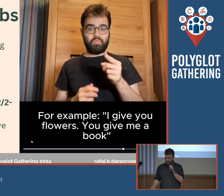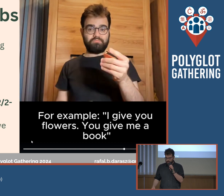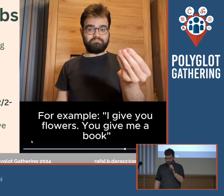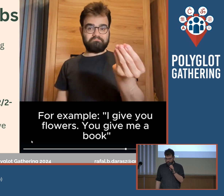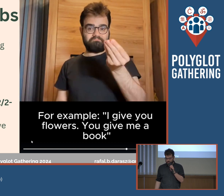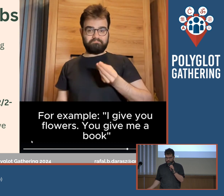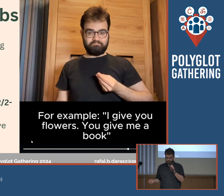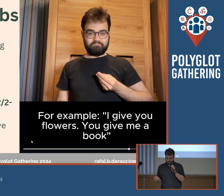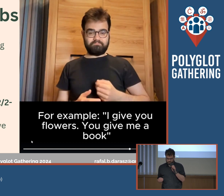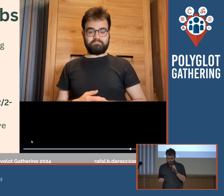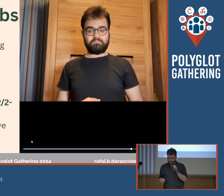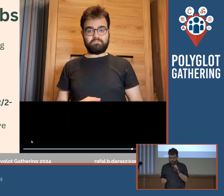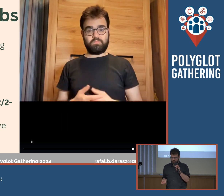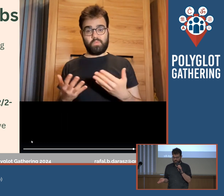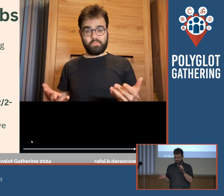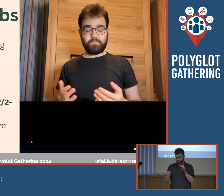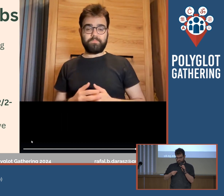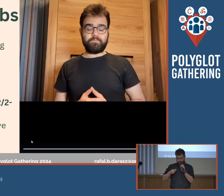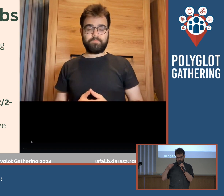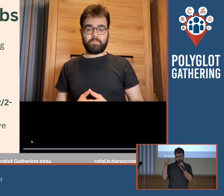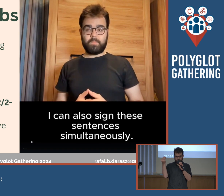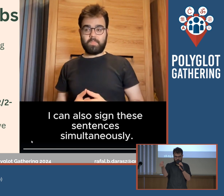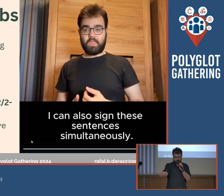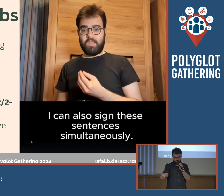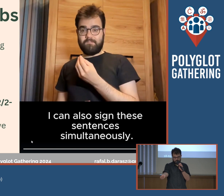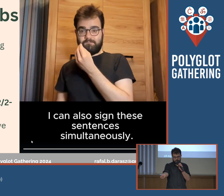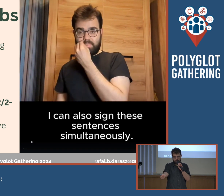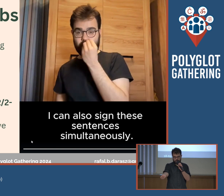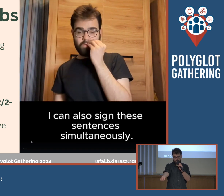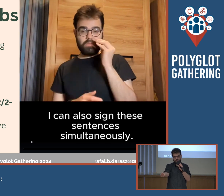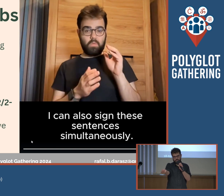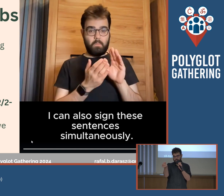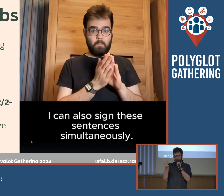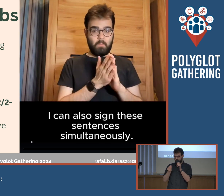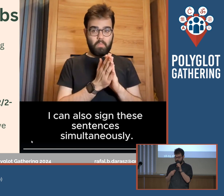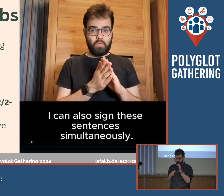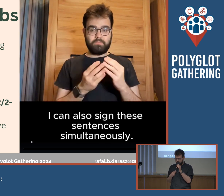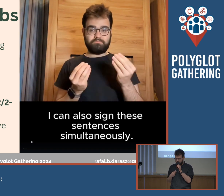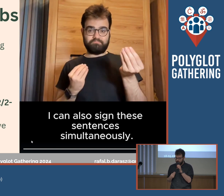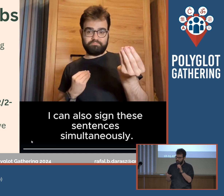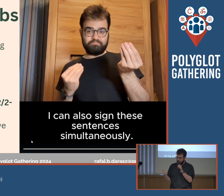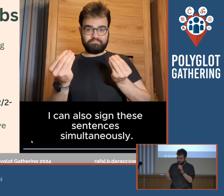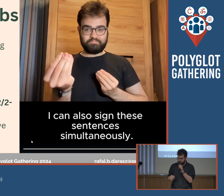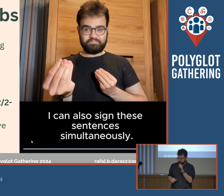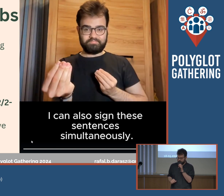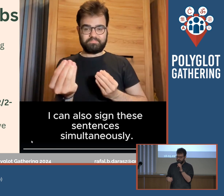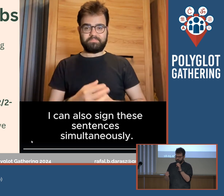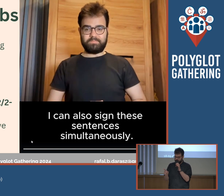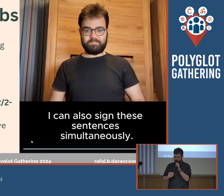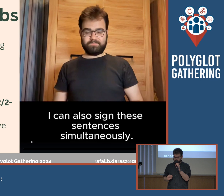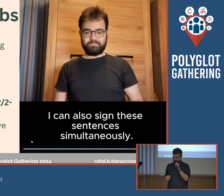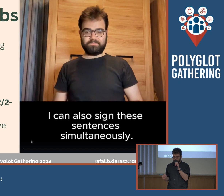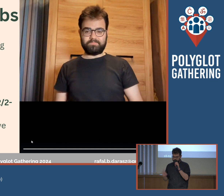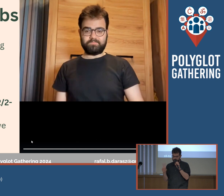you, and book you give to me. So I give something to you and you give something to me. I can also